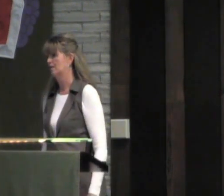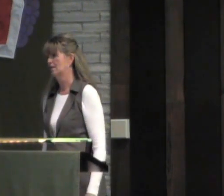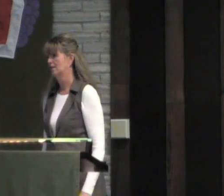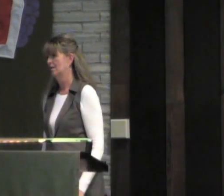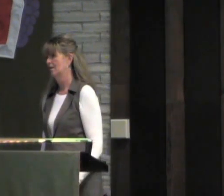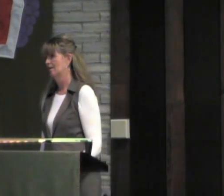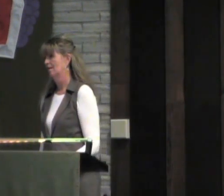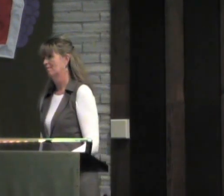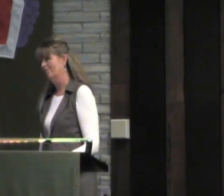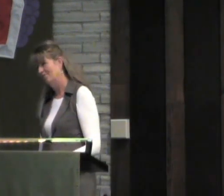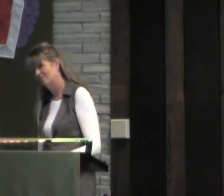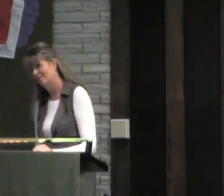And then you believe it.